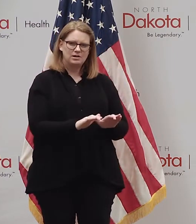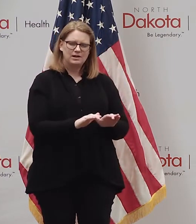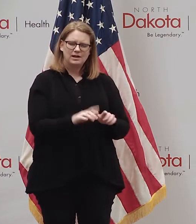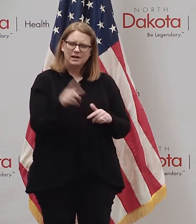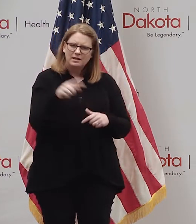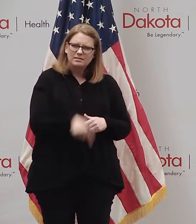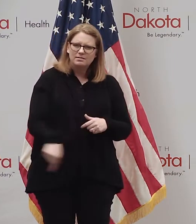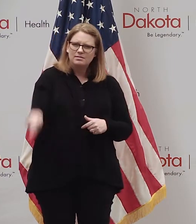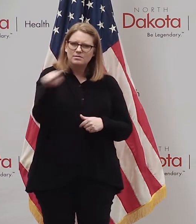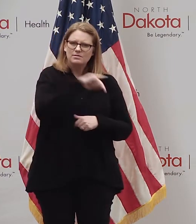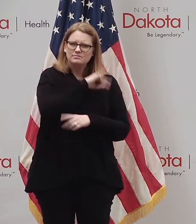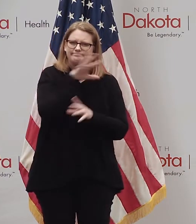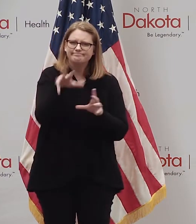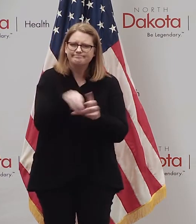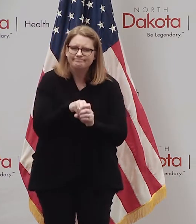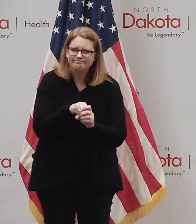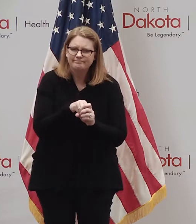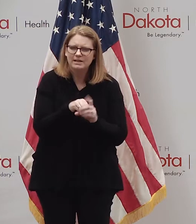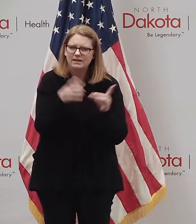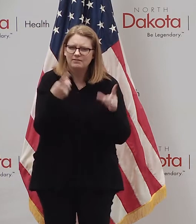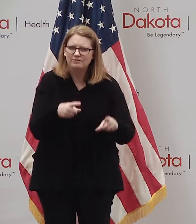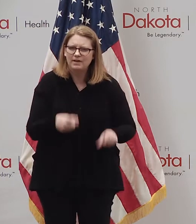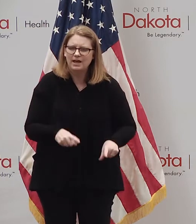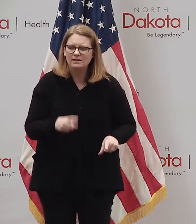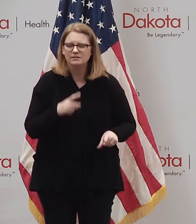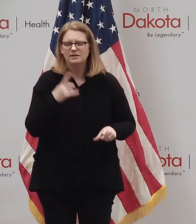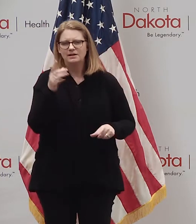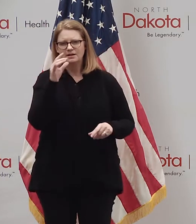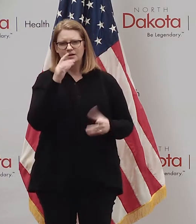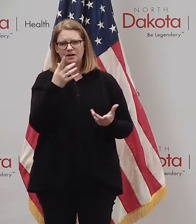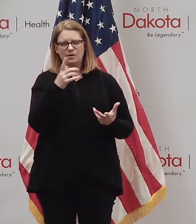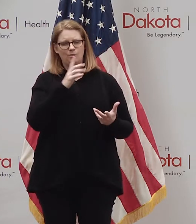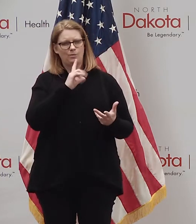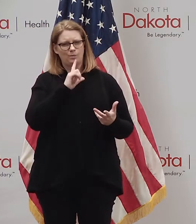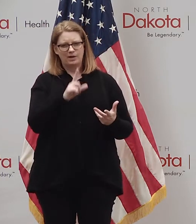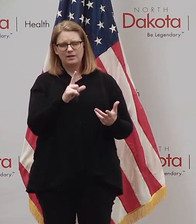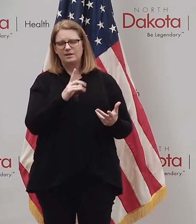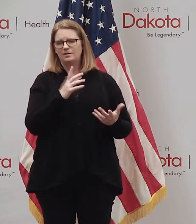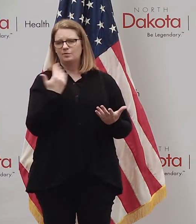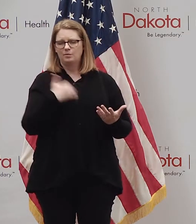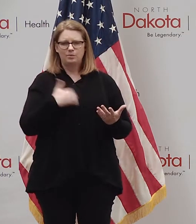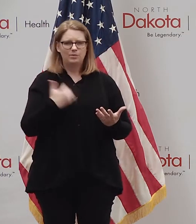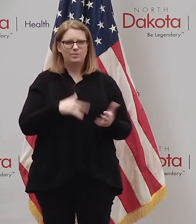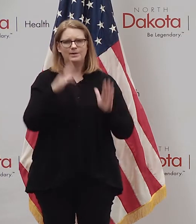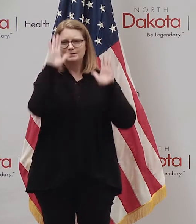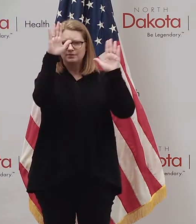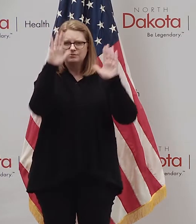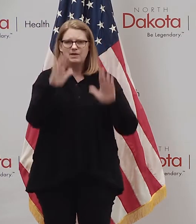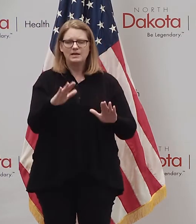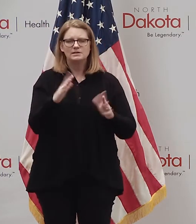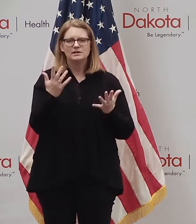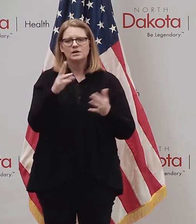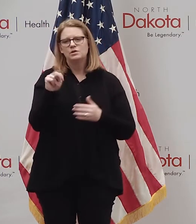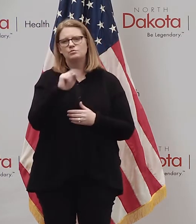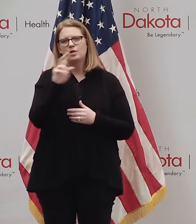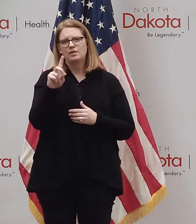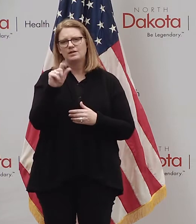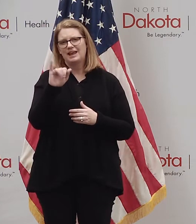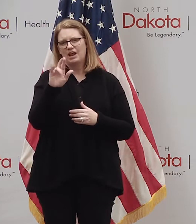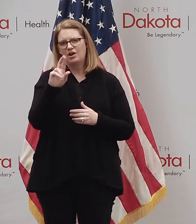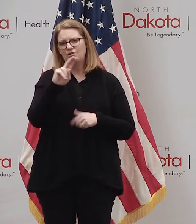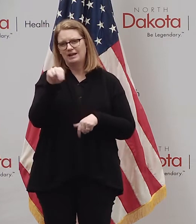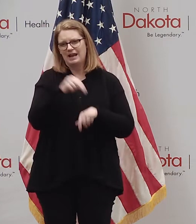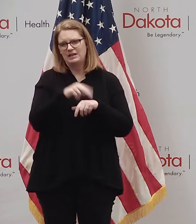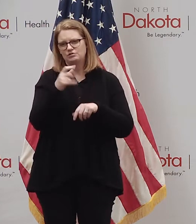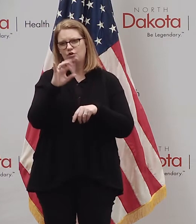there participating in the event yesterday. It was a fantastic. We had a flyover by North Dakota Air